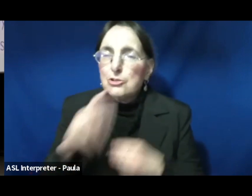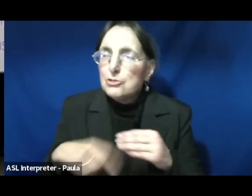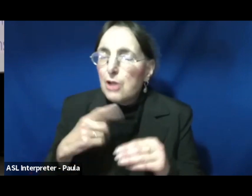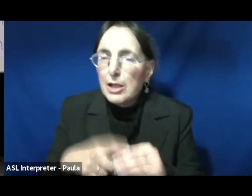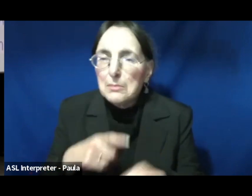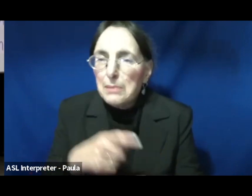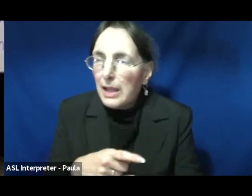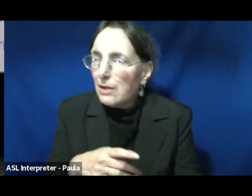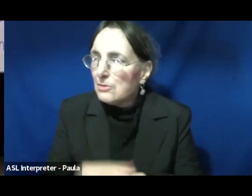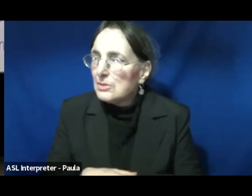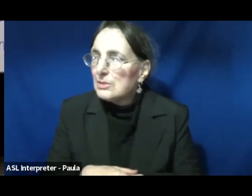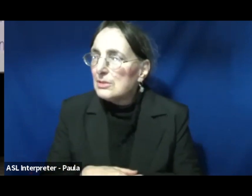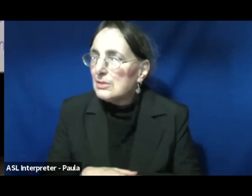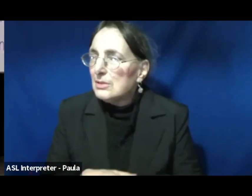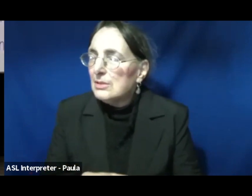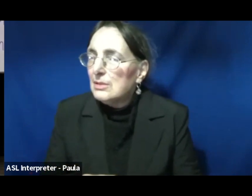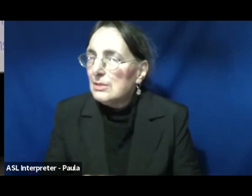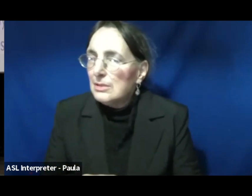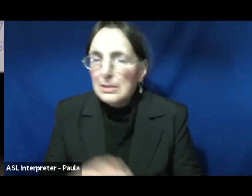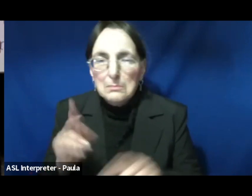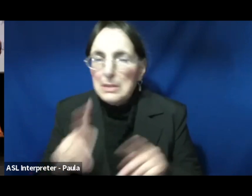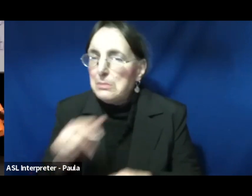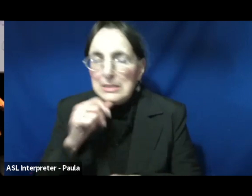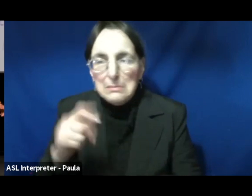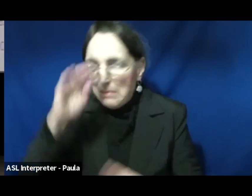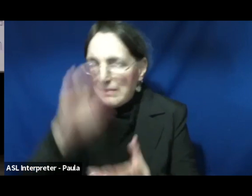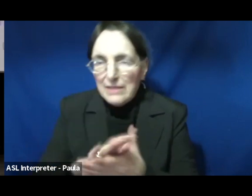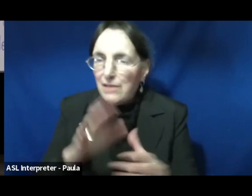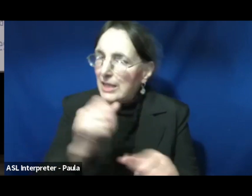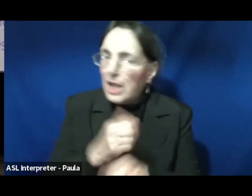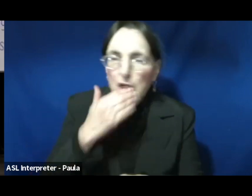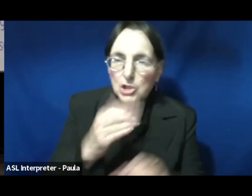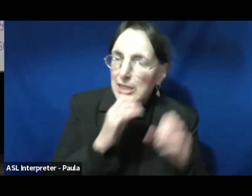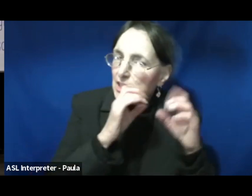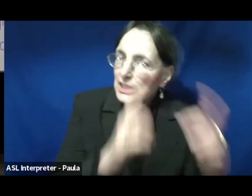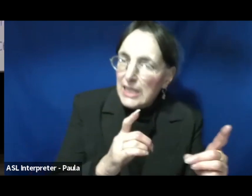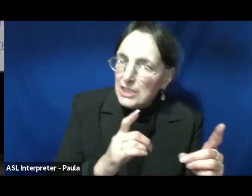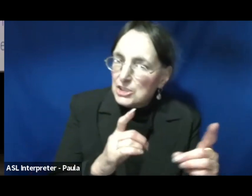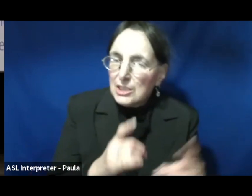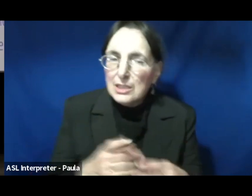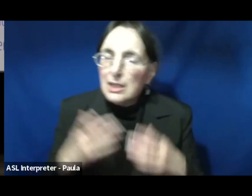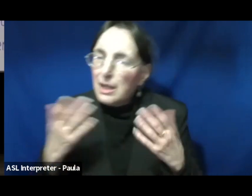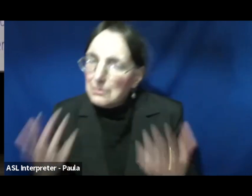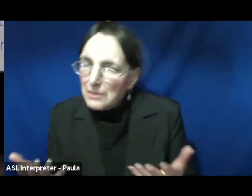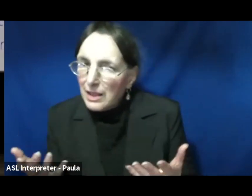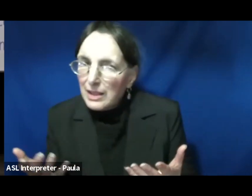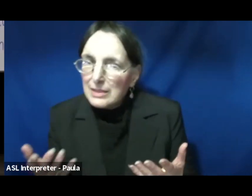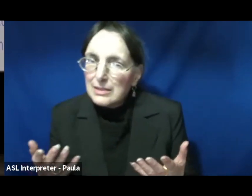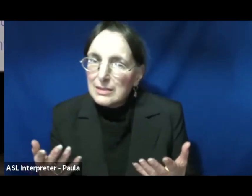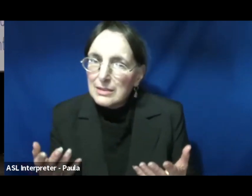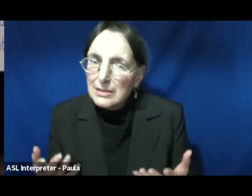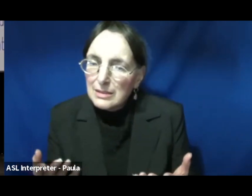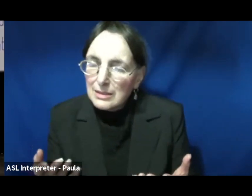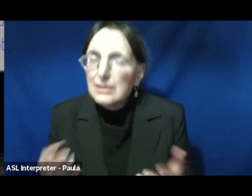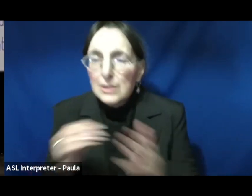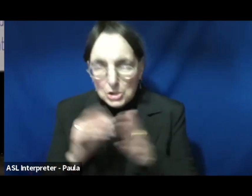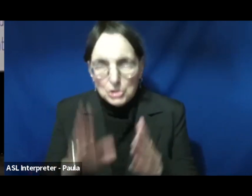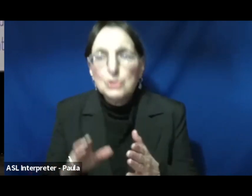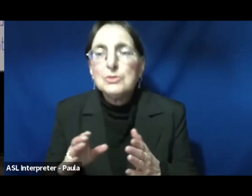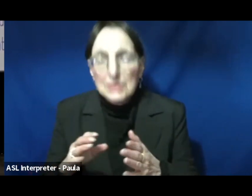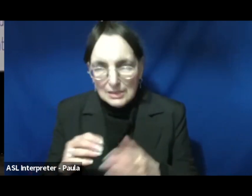to give this placement exams because they don't believe that I got this education, I'm like, we have students here who are going through the same thing with us right